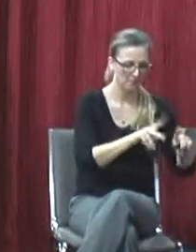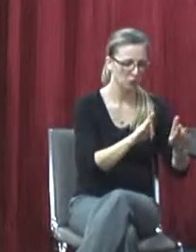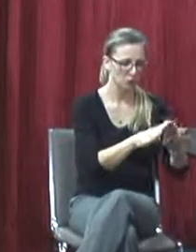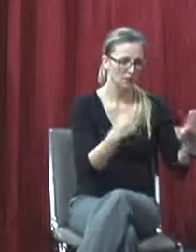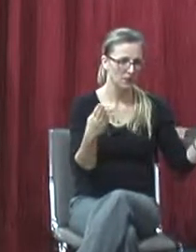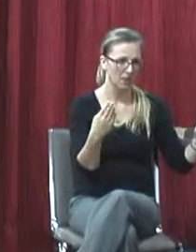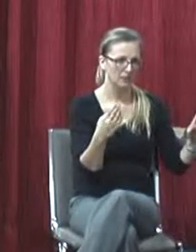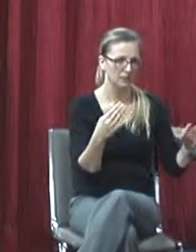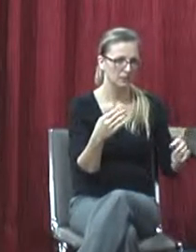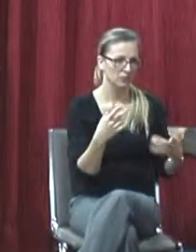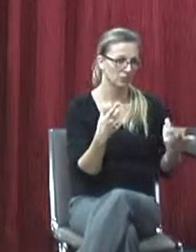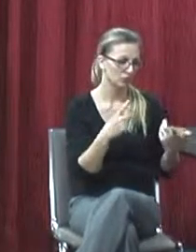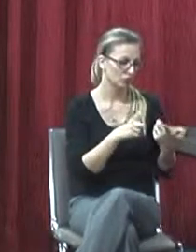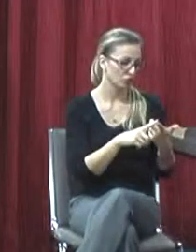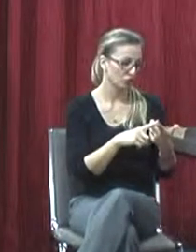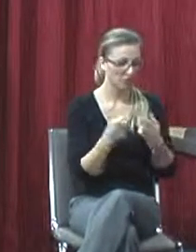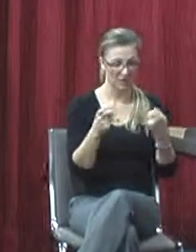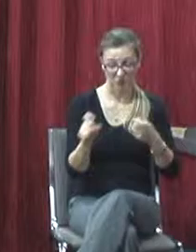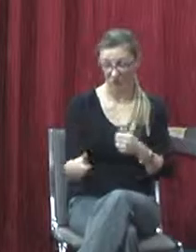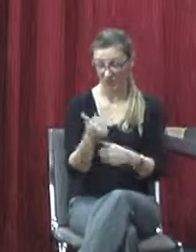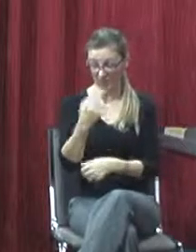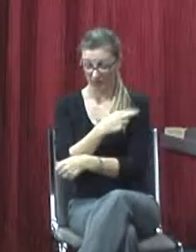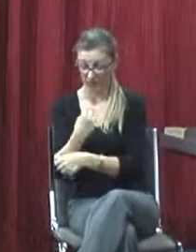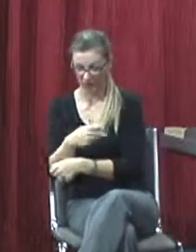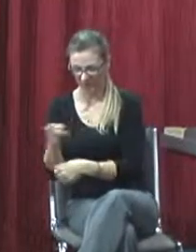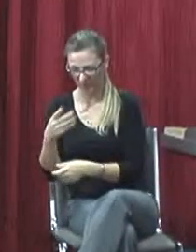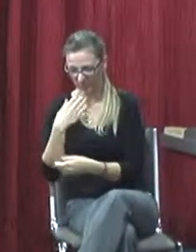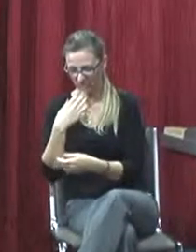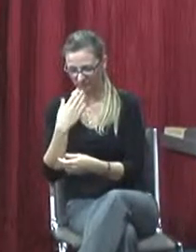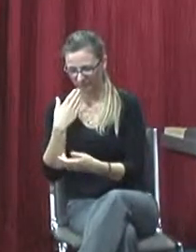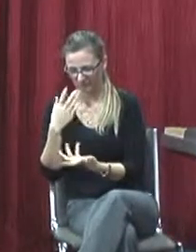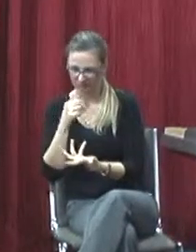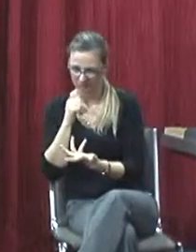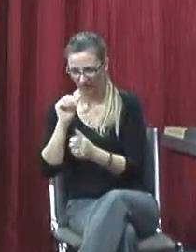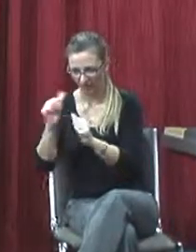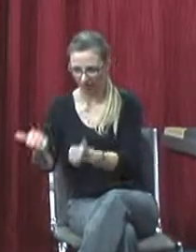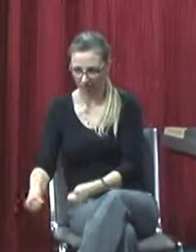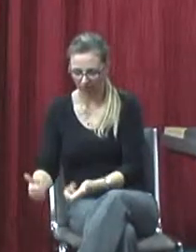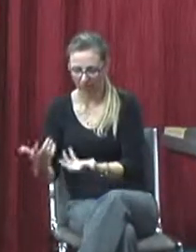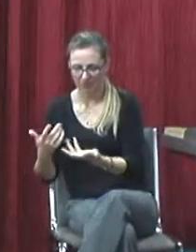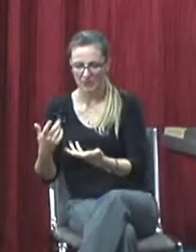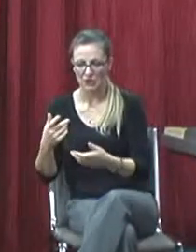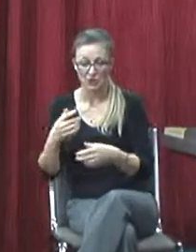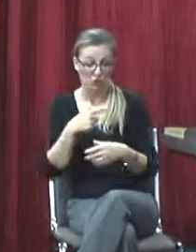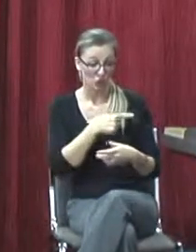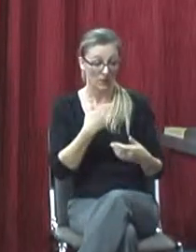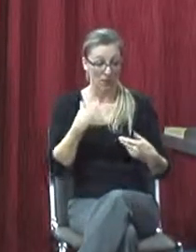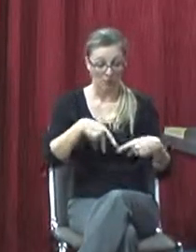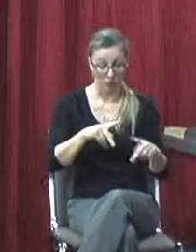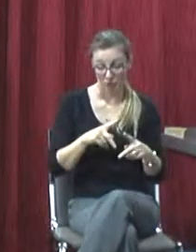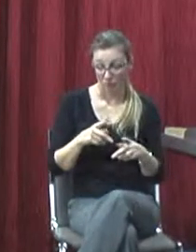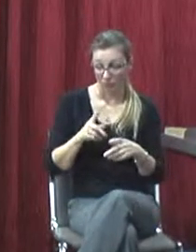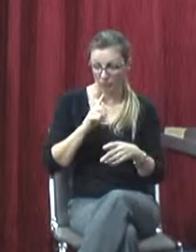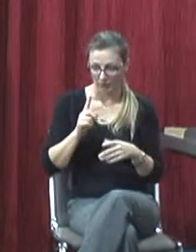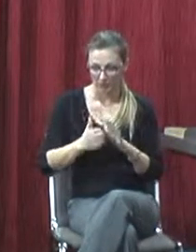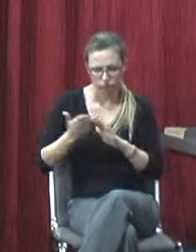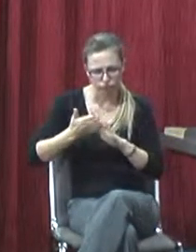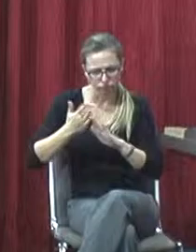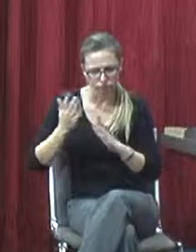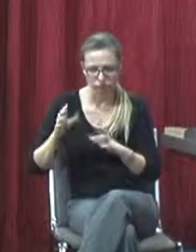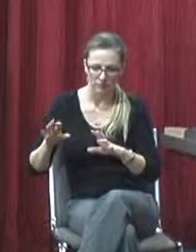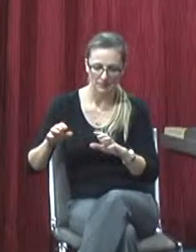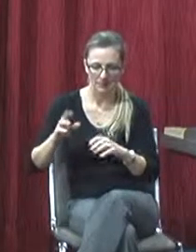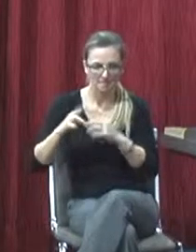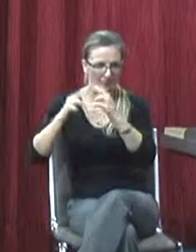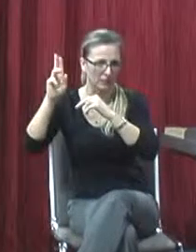to go administrate another hospital which was doing poorly and to get it to run right. But you couldn't leave the one you were working in because